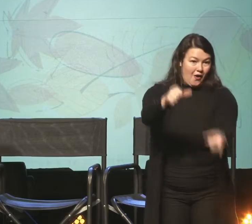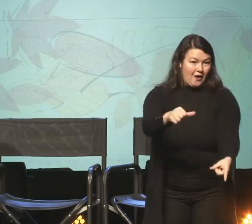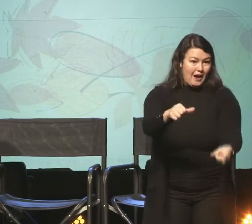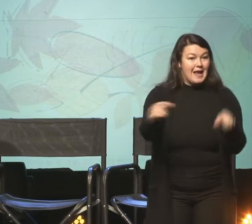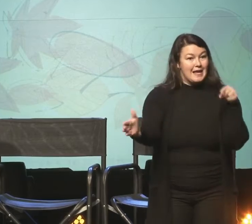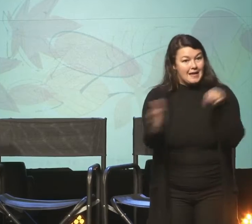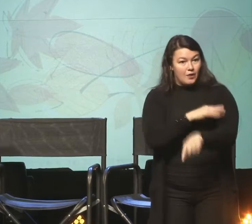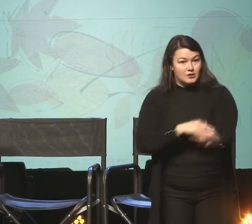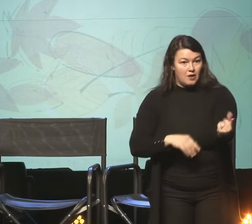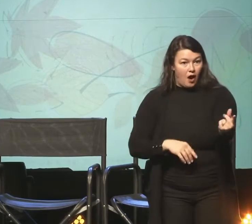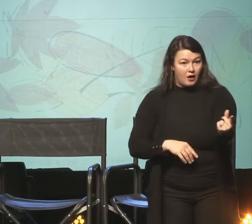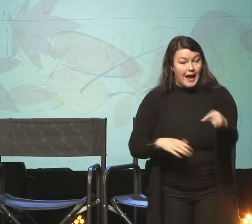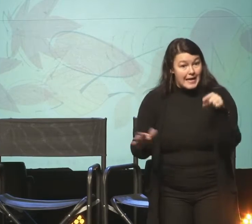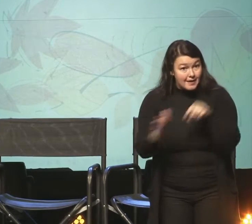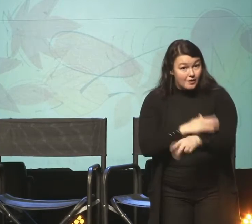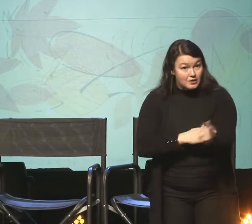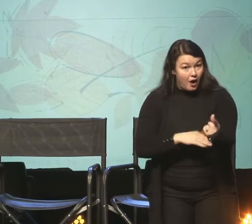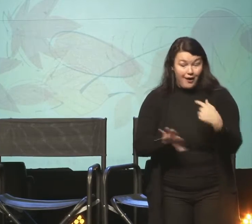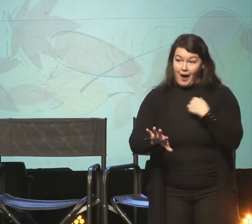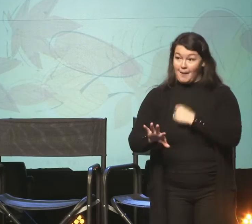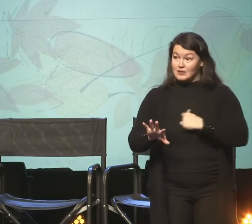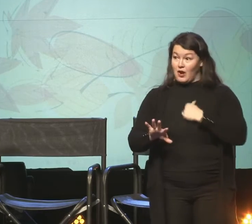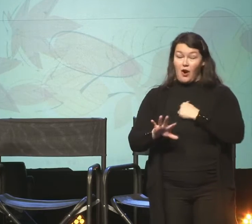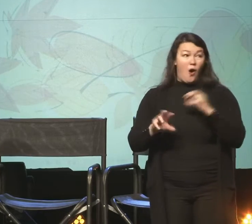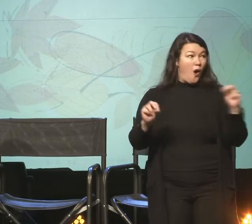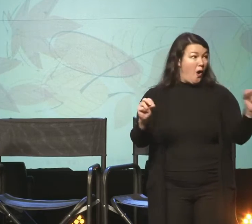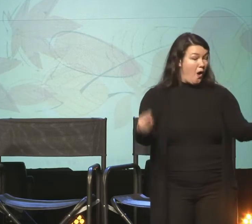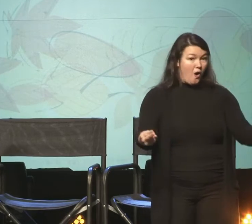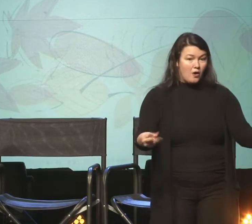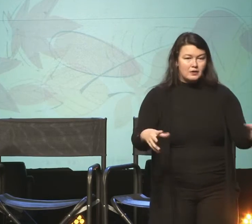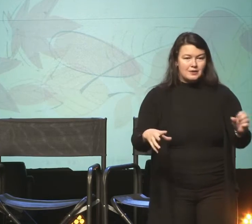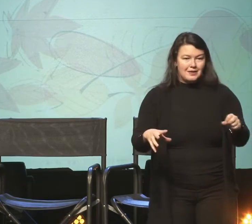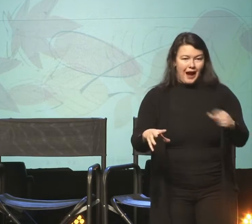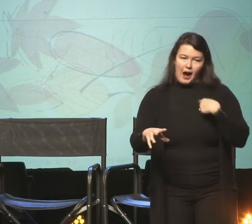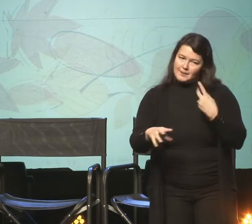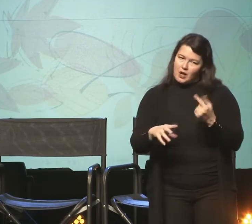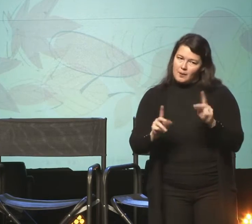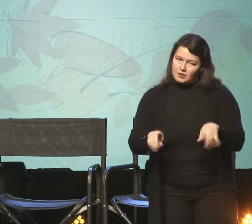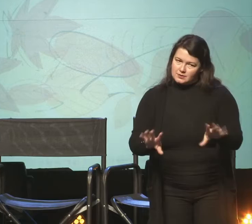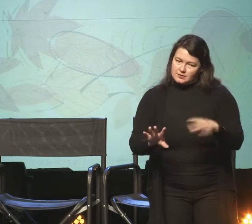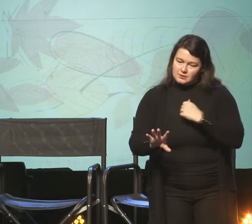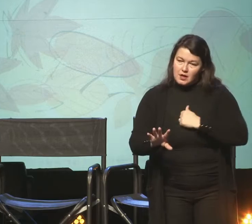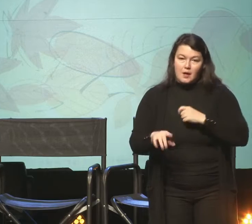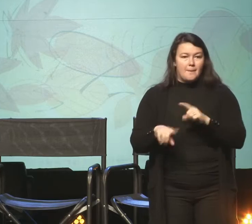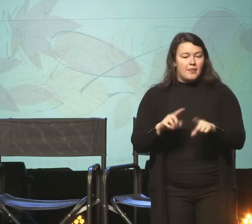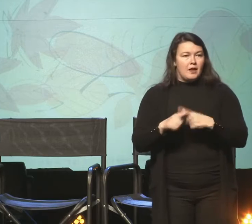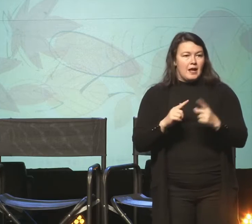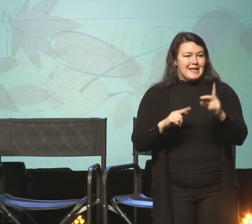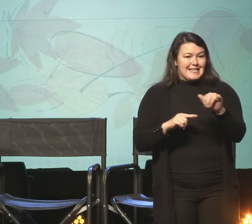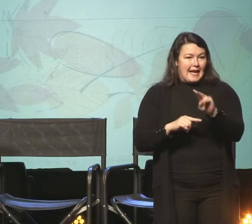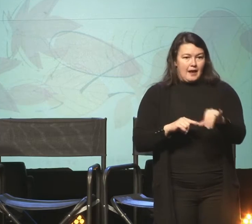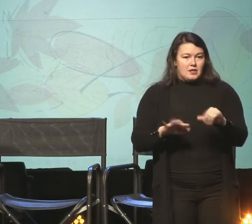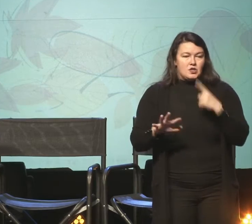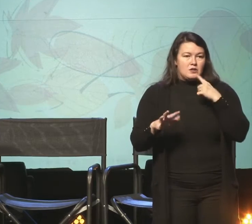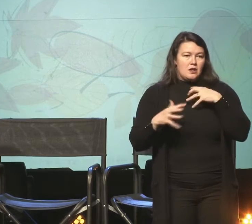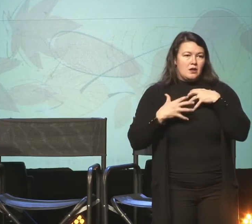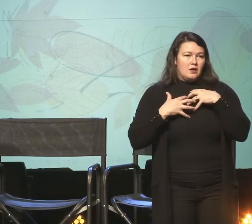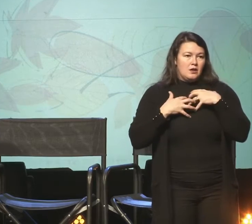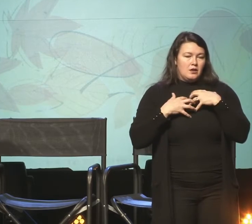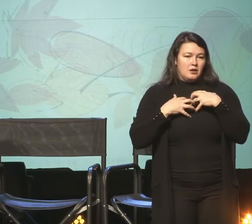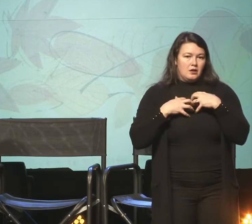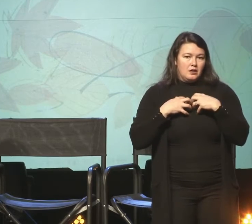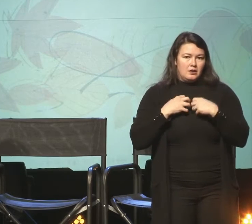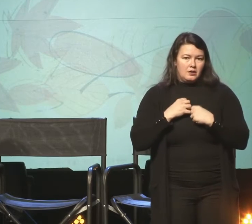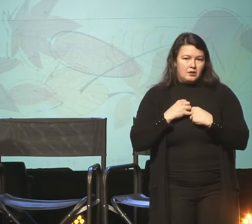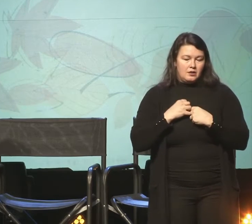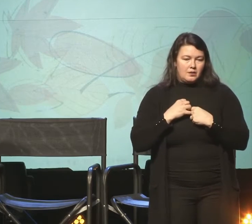Sorry, I'm a dog person. I apologize. But And then Danny's just like mortified. And so